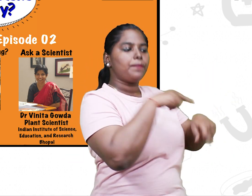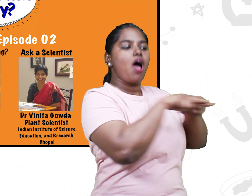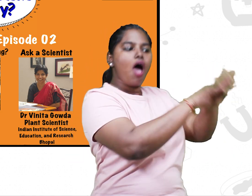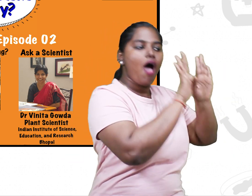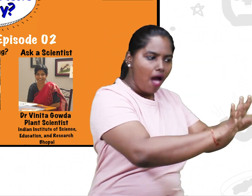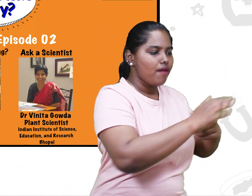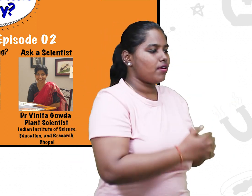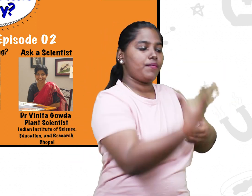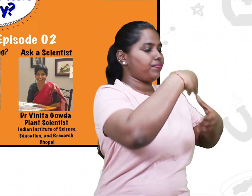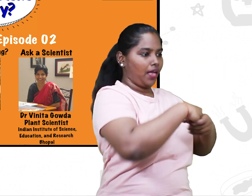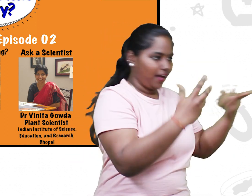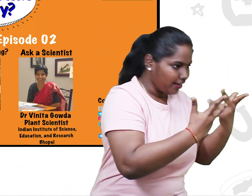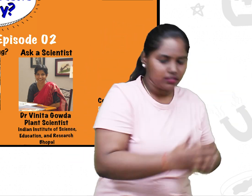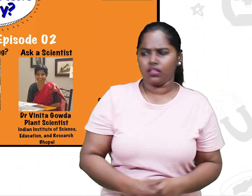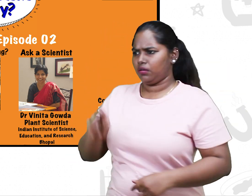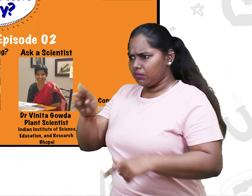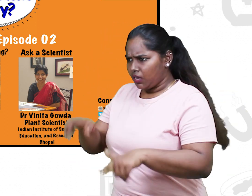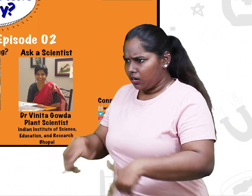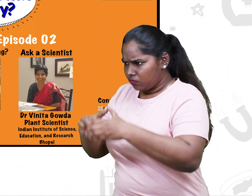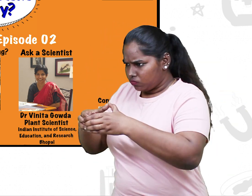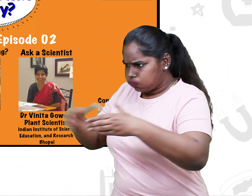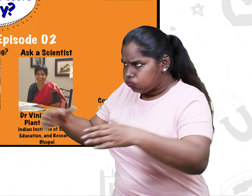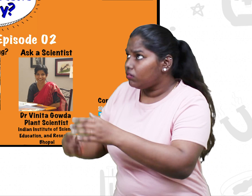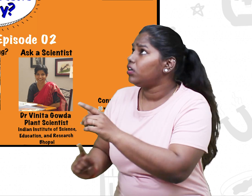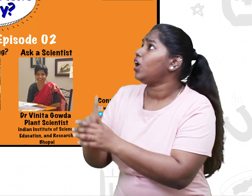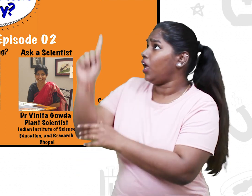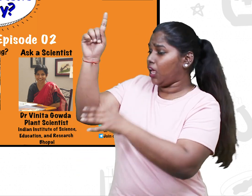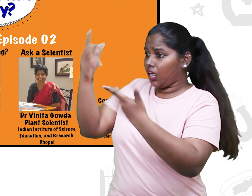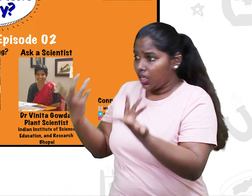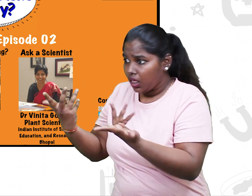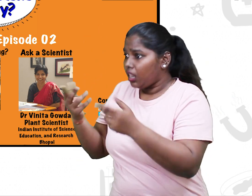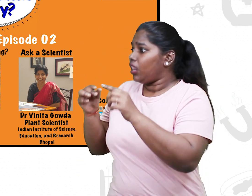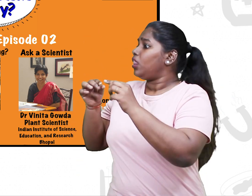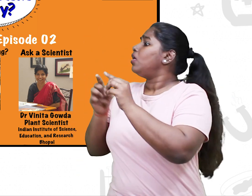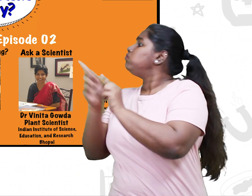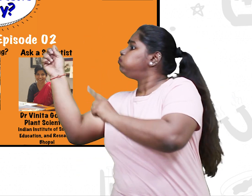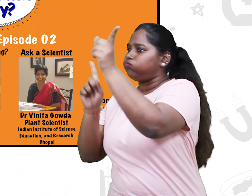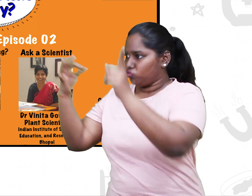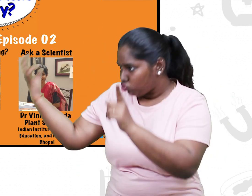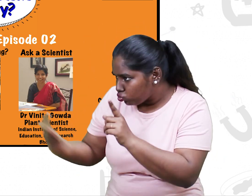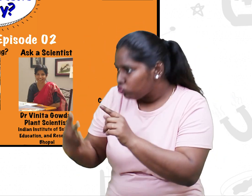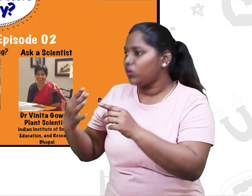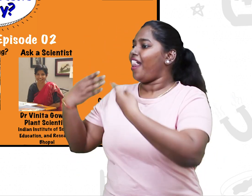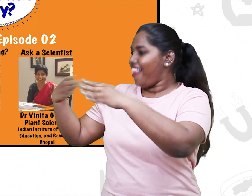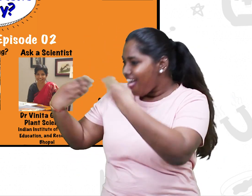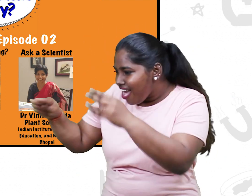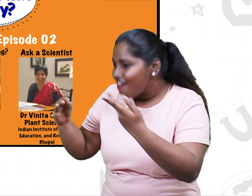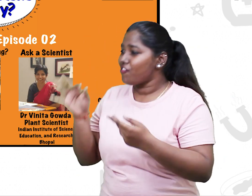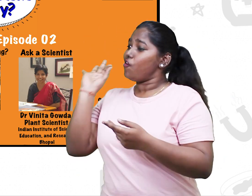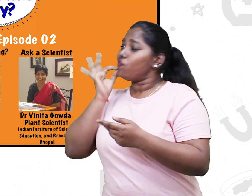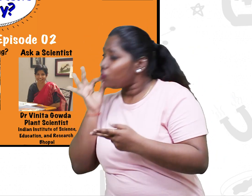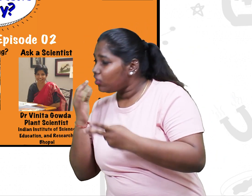growth. And that includes increase in the height, developing new branches, new leaves, fruits coming